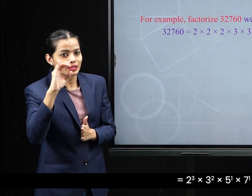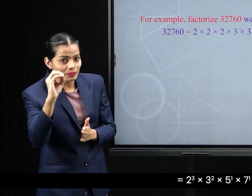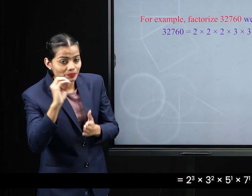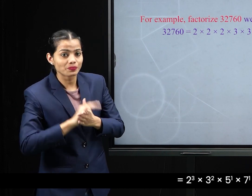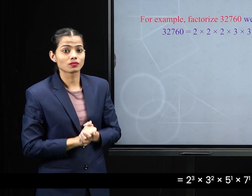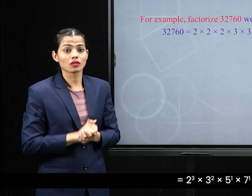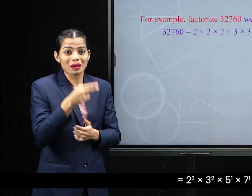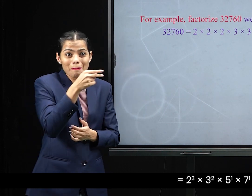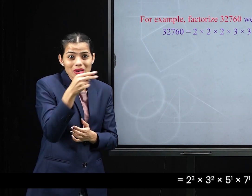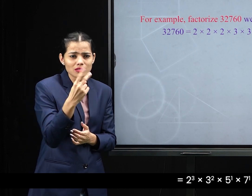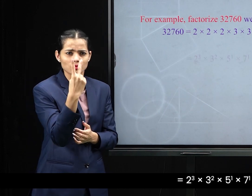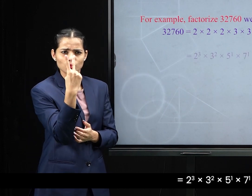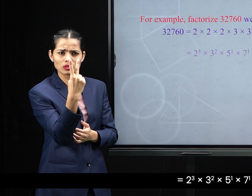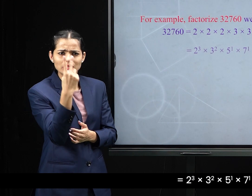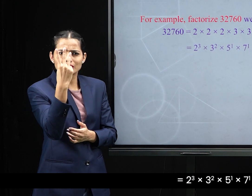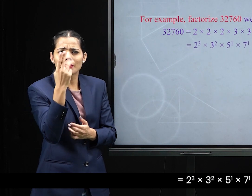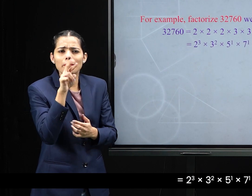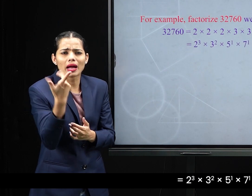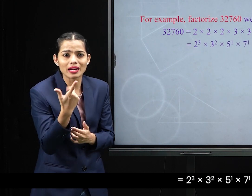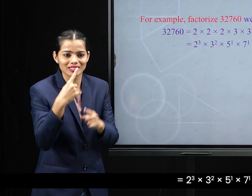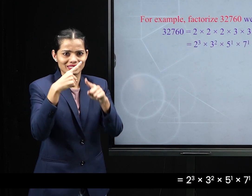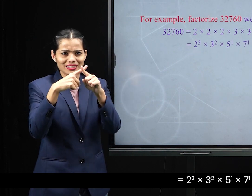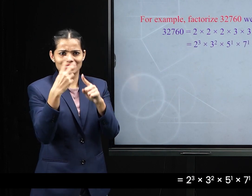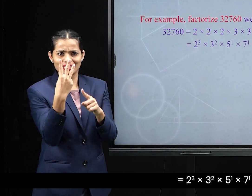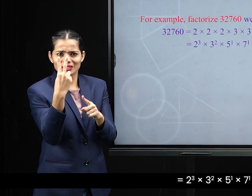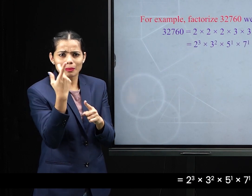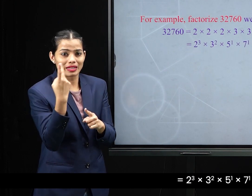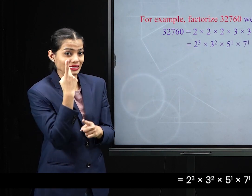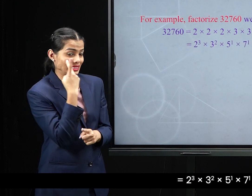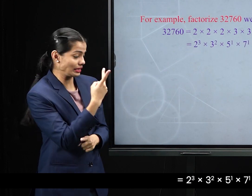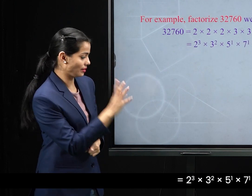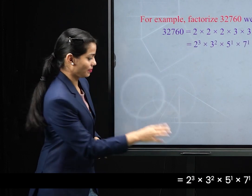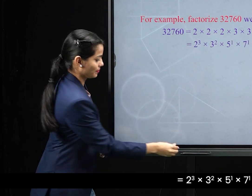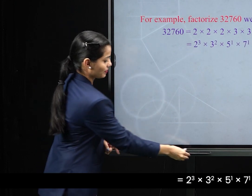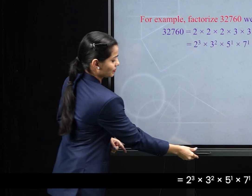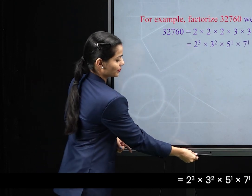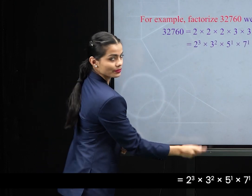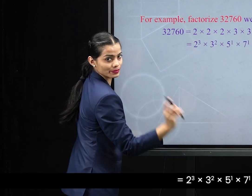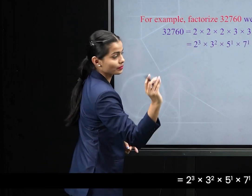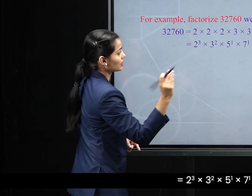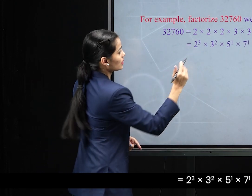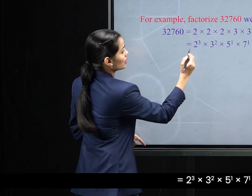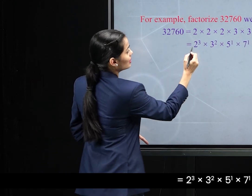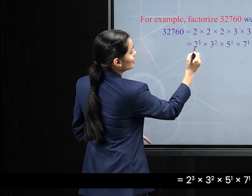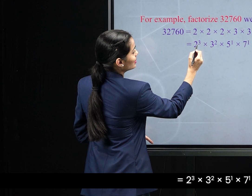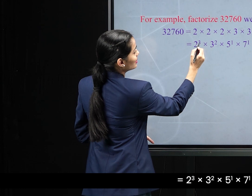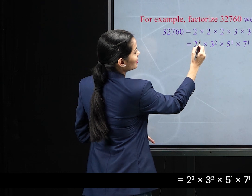to 2 power 3 into 3 power 2 into 5 power 1 into 7 power 1 into 13 power 1.